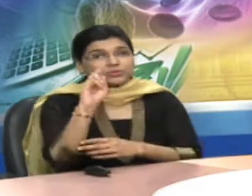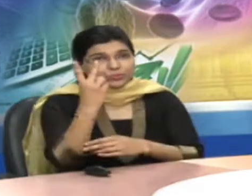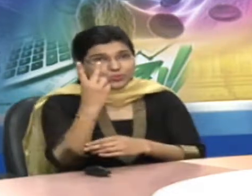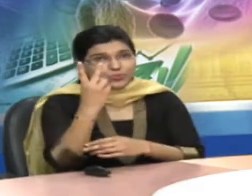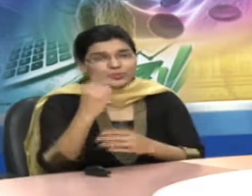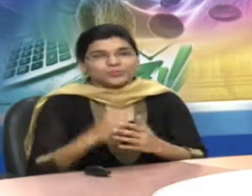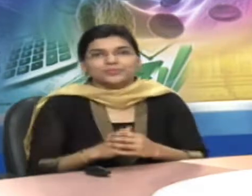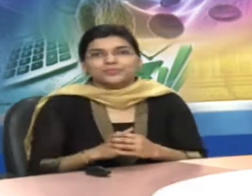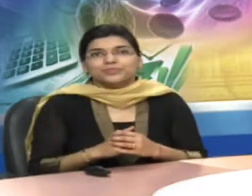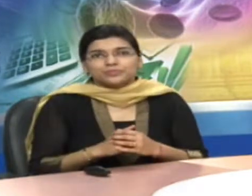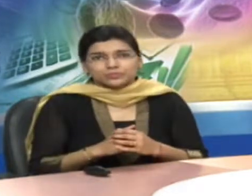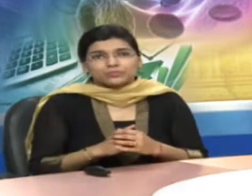Question number 2.